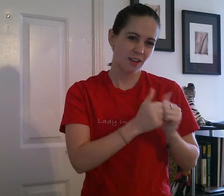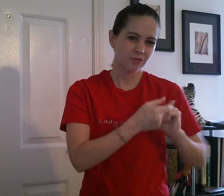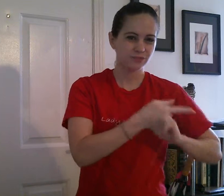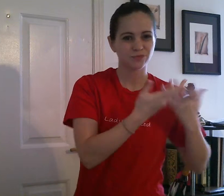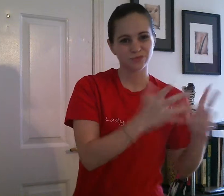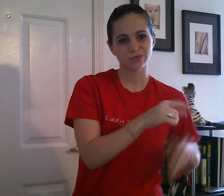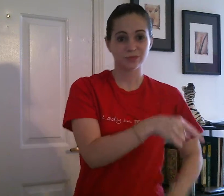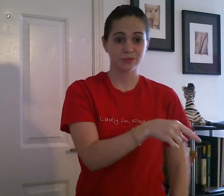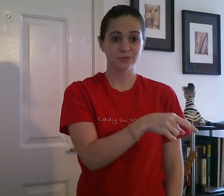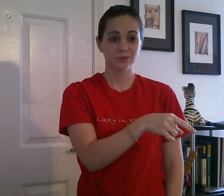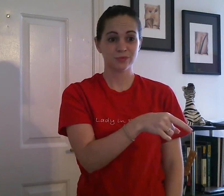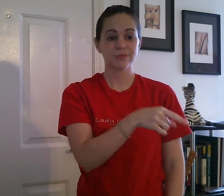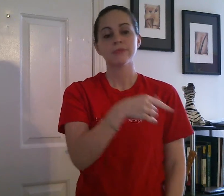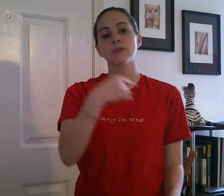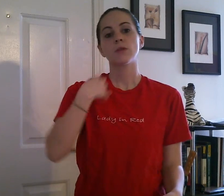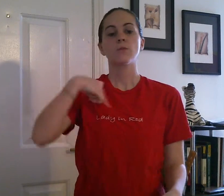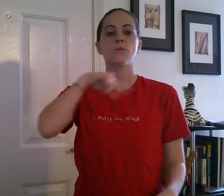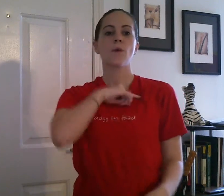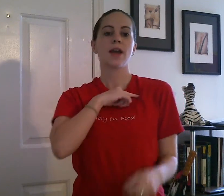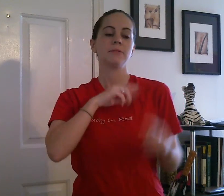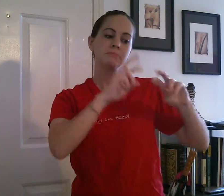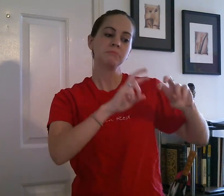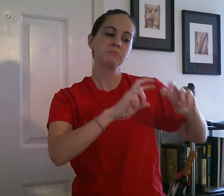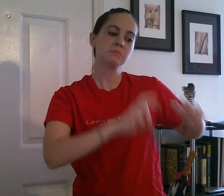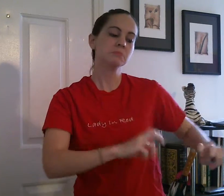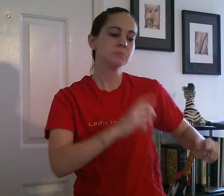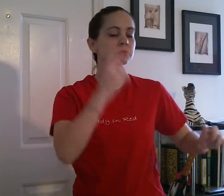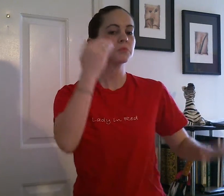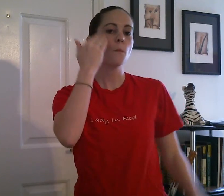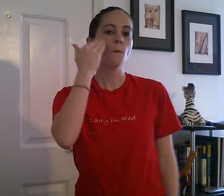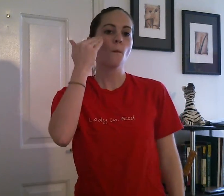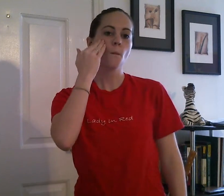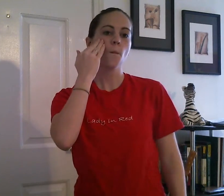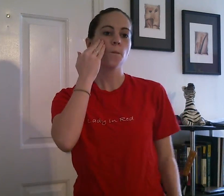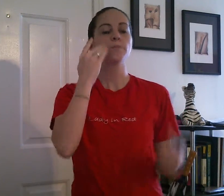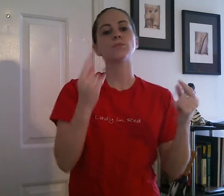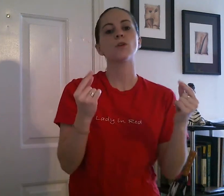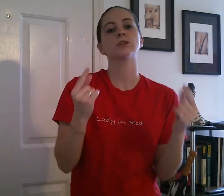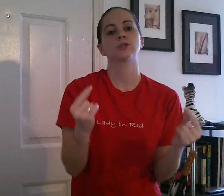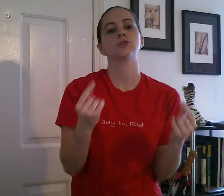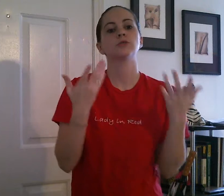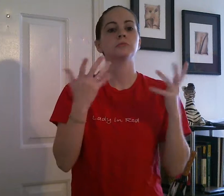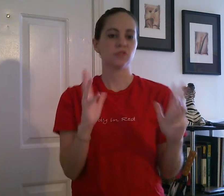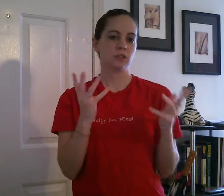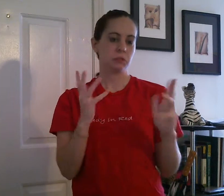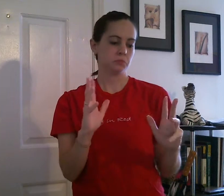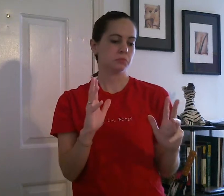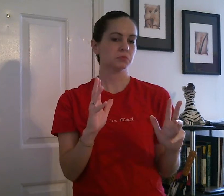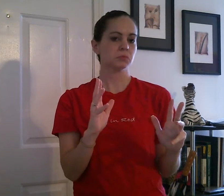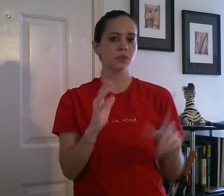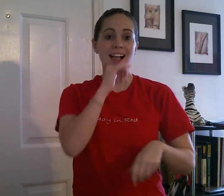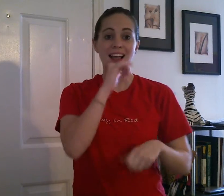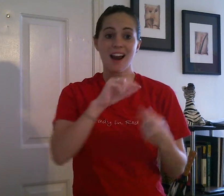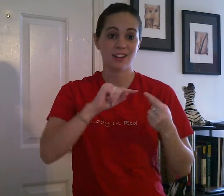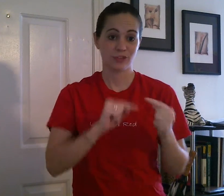us become aware of the hazards involved in doing the job and taking action to prevent injury. As a building or construction